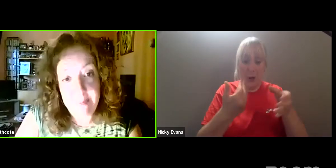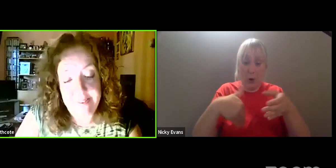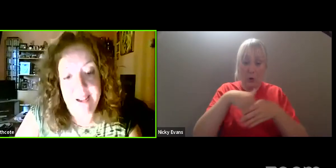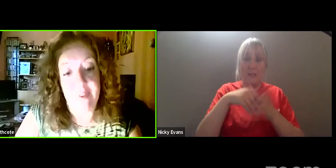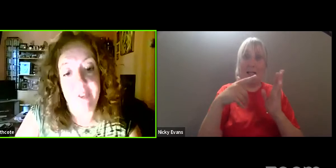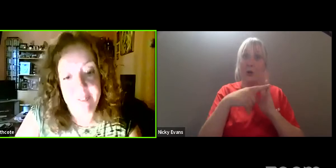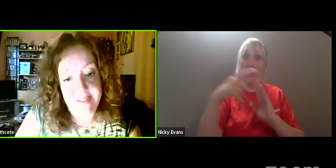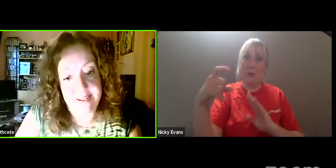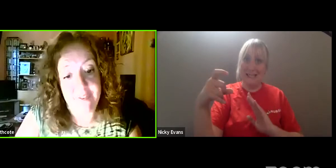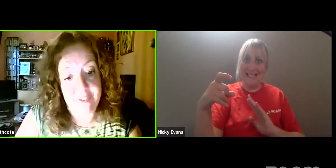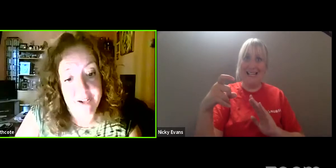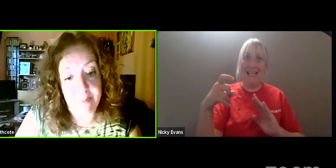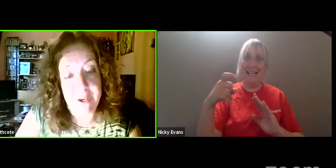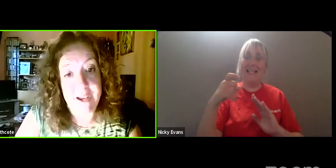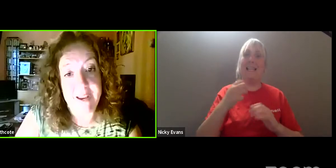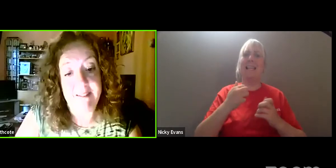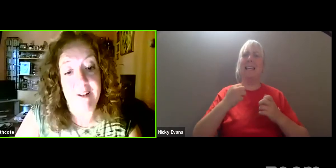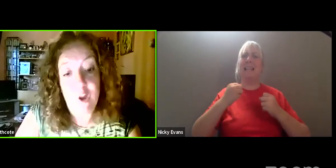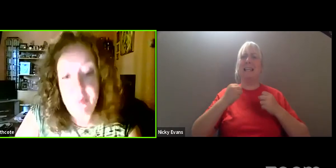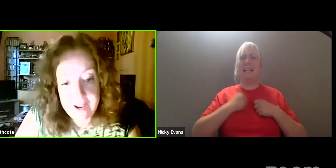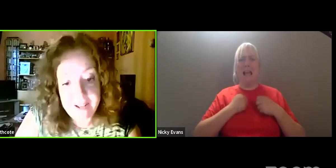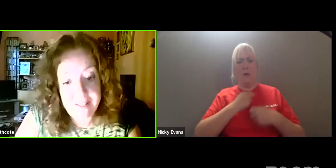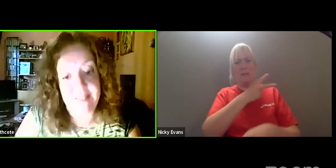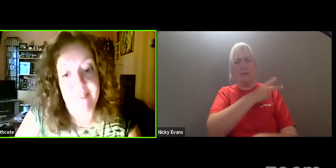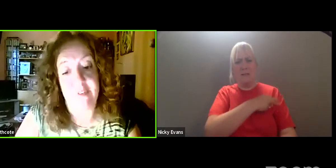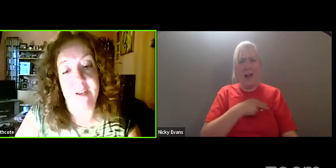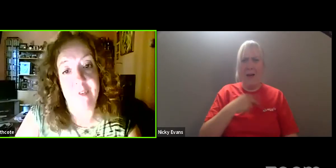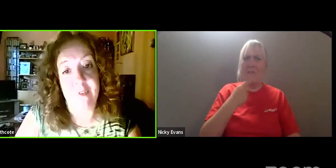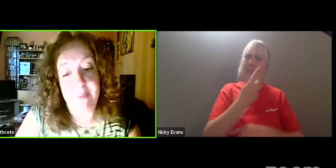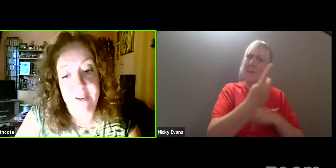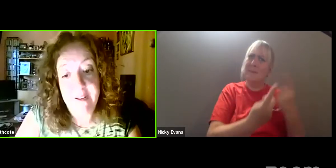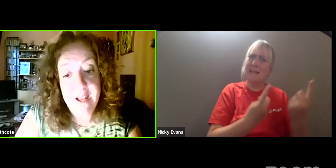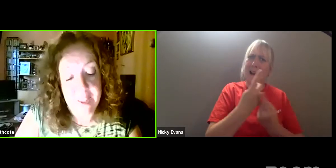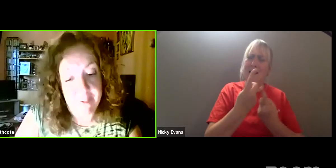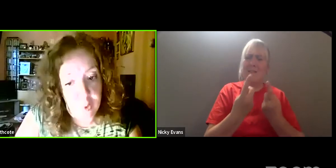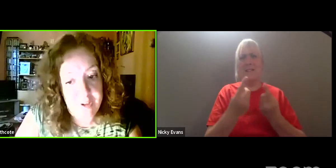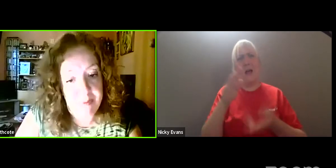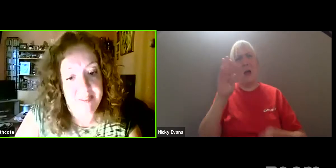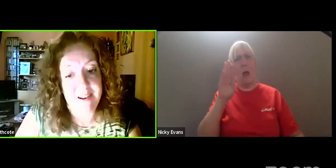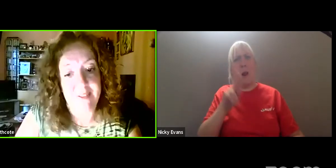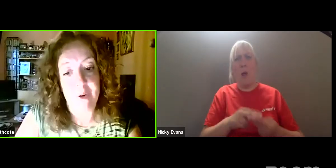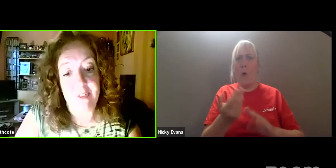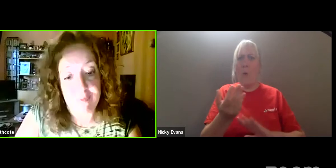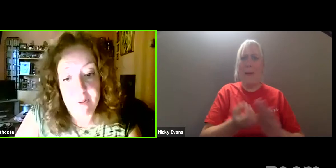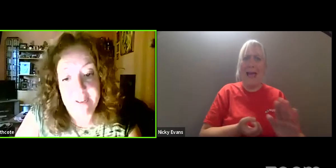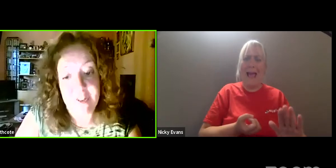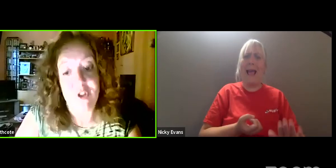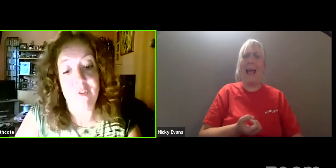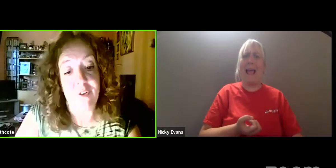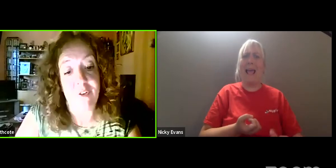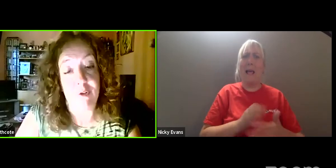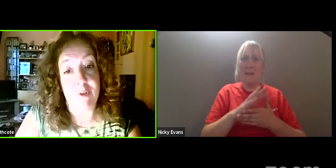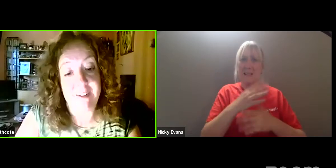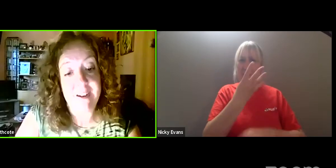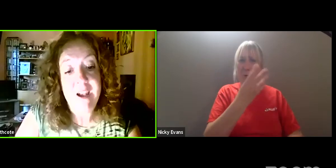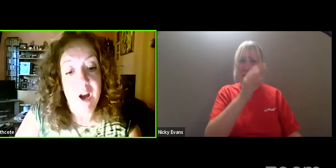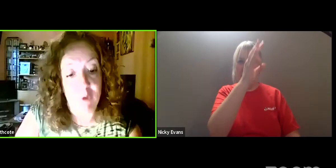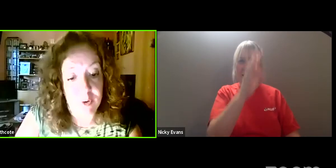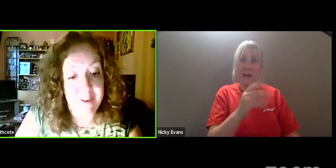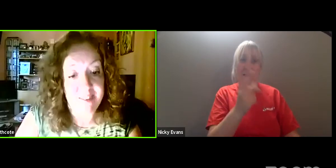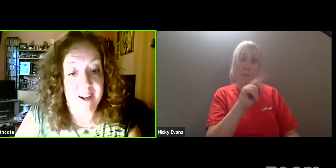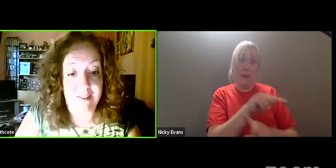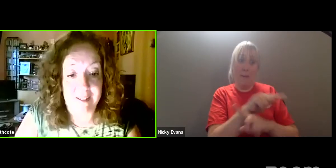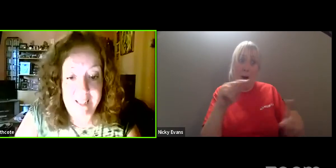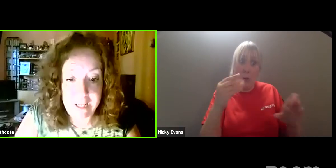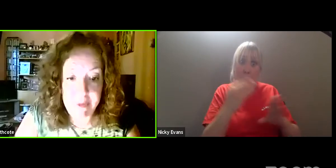They themselves understaffed and underpaid, low pay in the civil service, meaning that 40% of those that process universal credit are